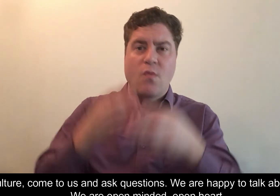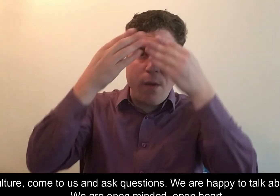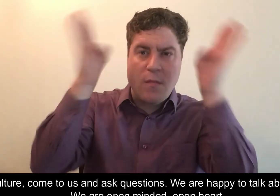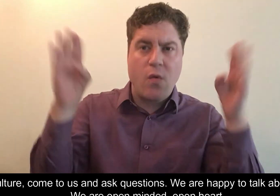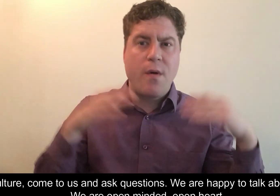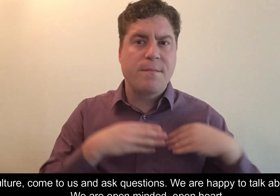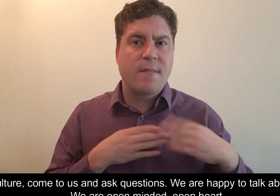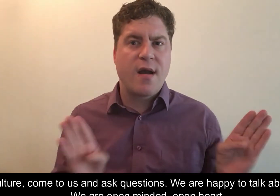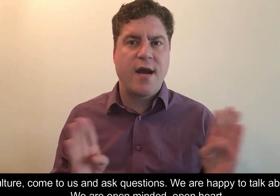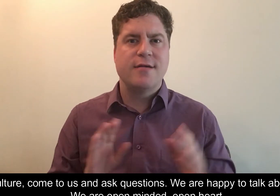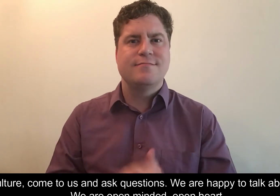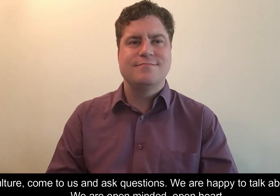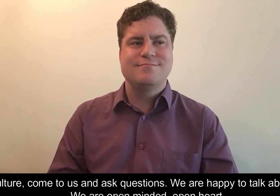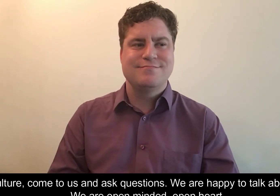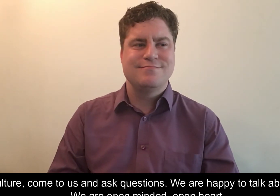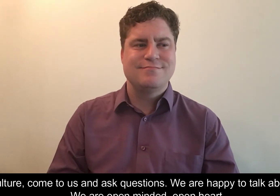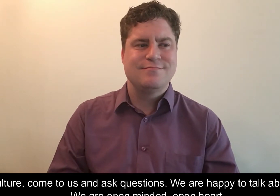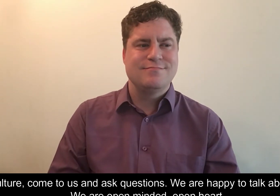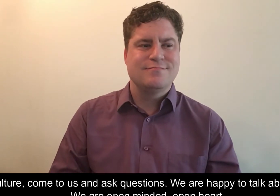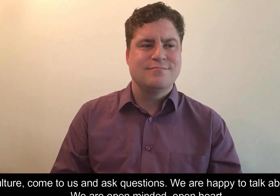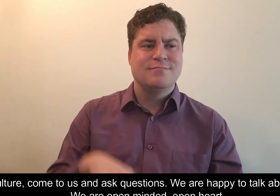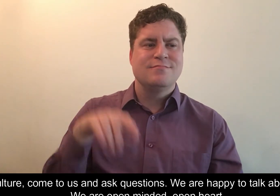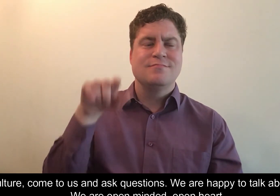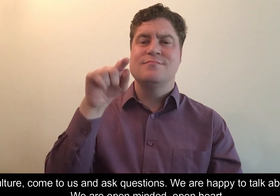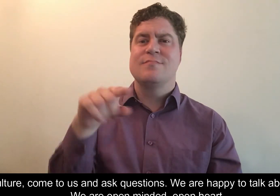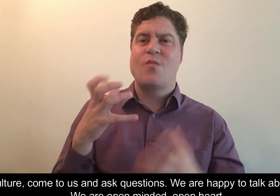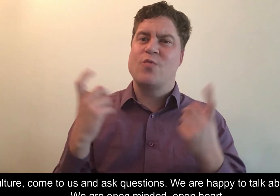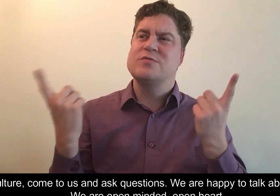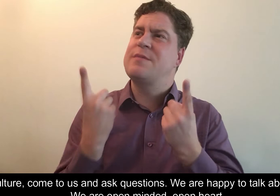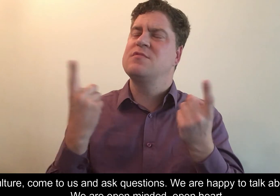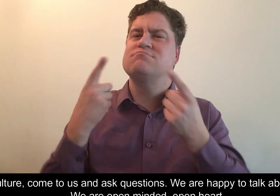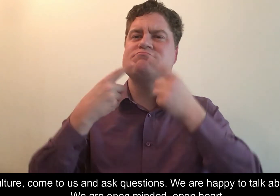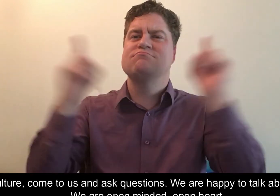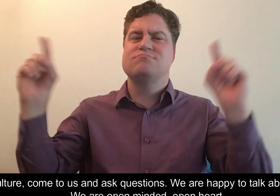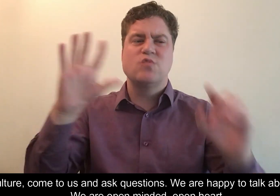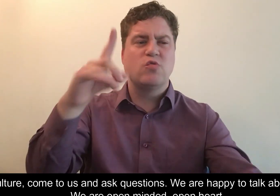you learn. Open minds, open hearts.